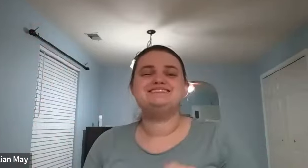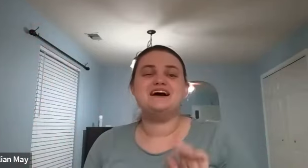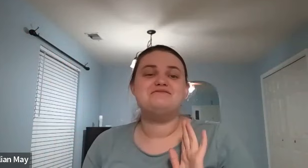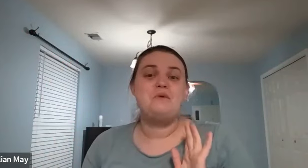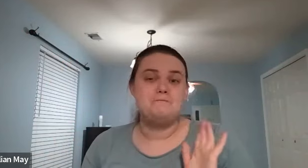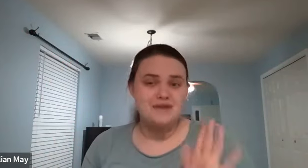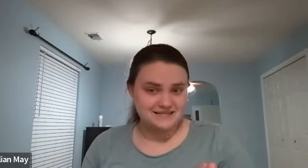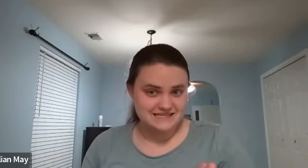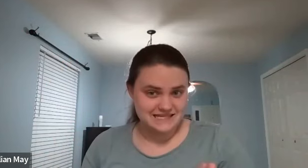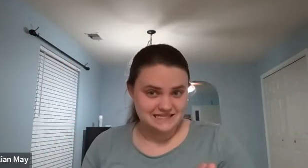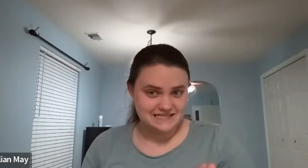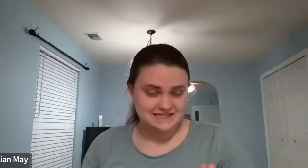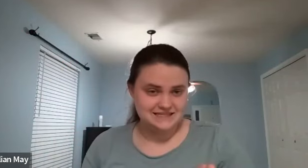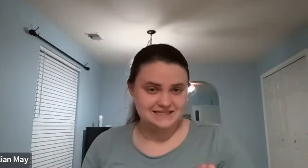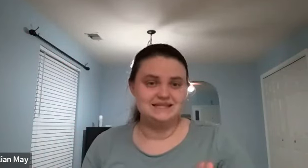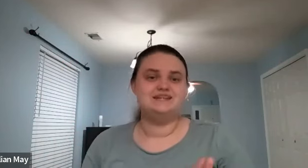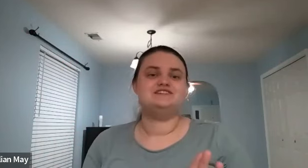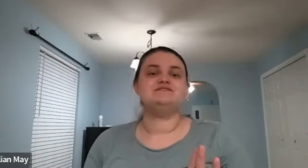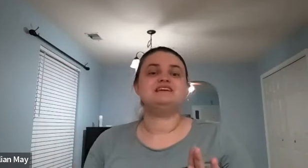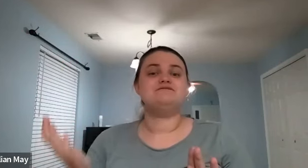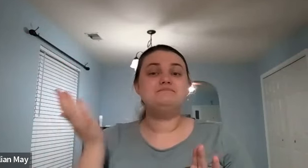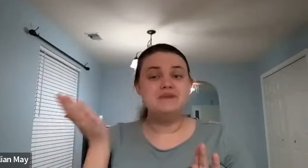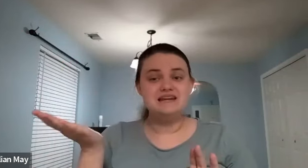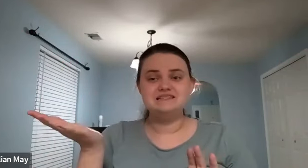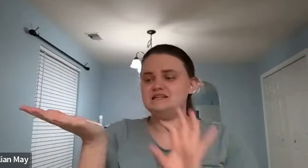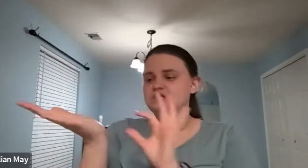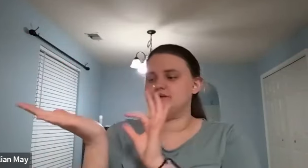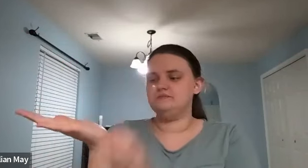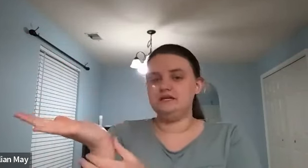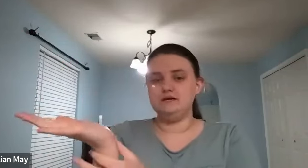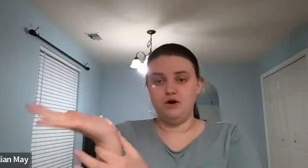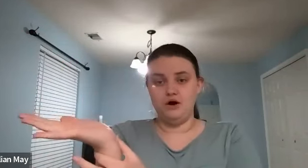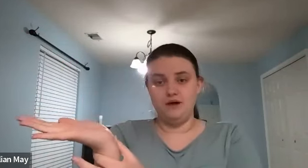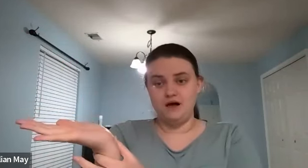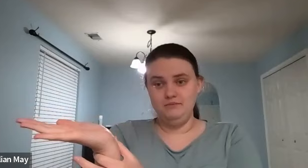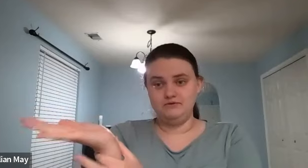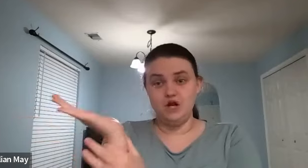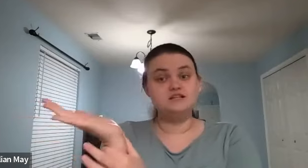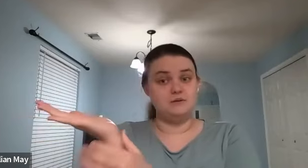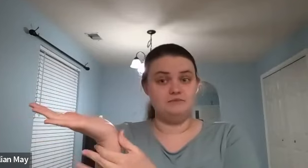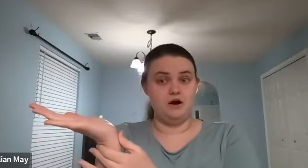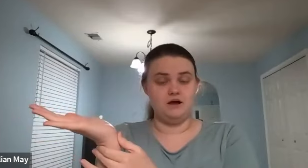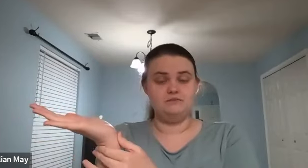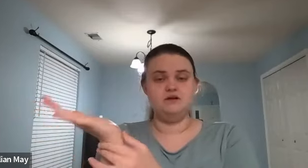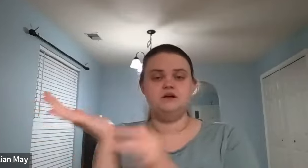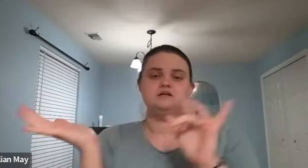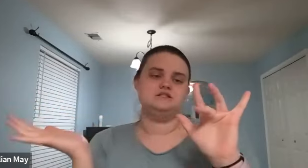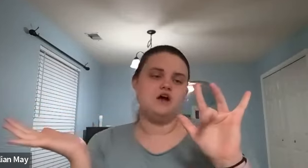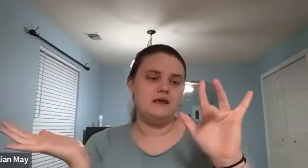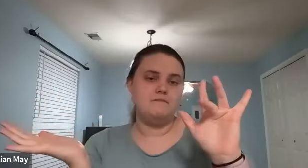sign for medicine. So the sign for medicine is going to be palm up, non-dominant palm up, dominant